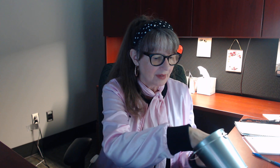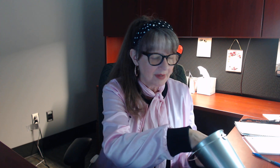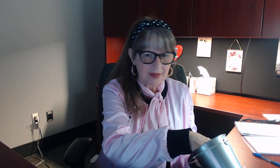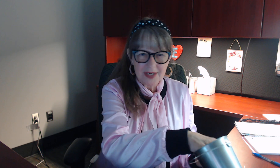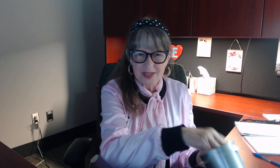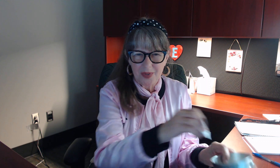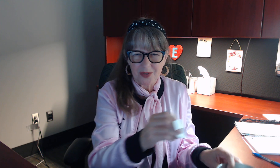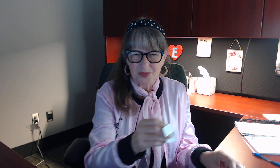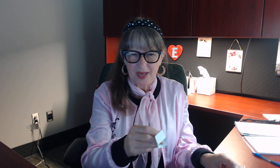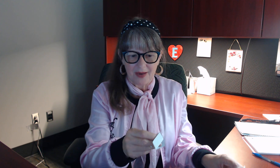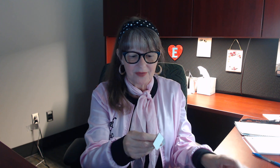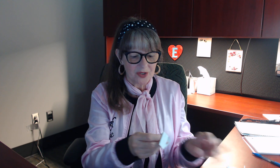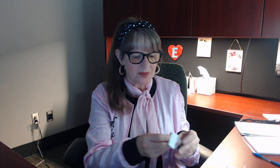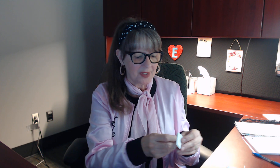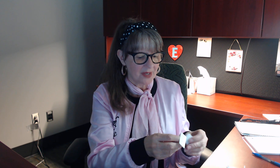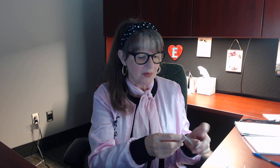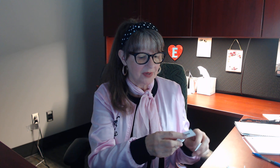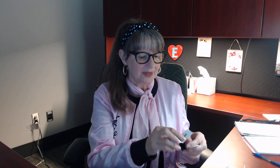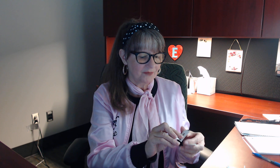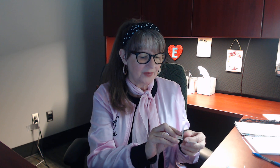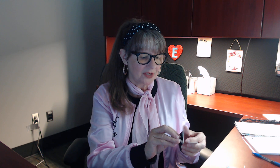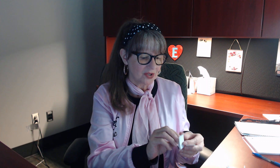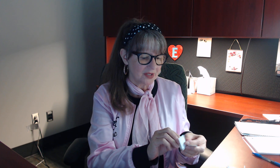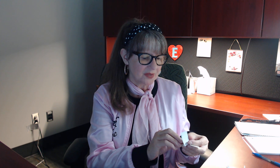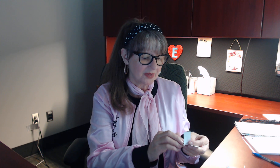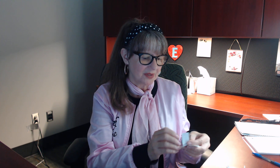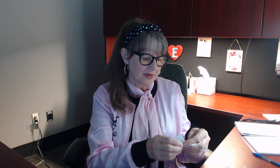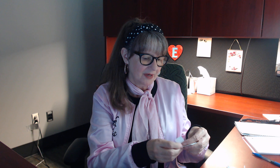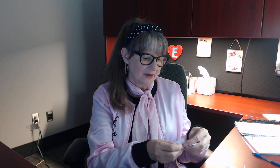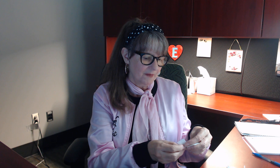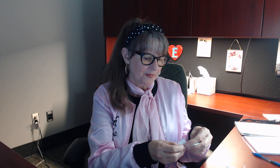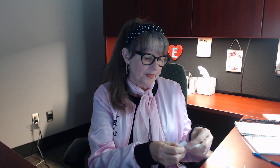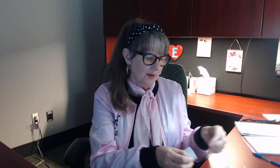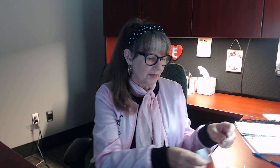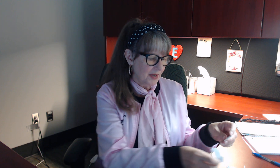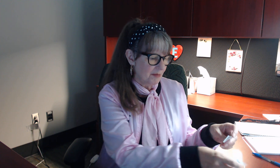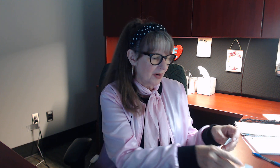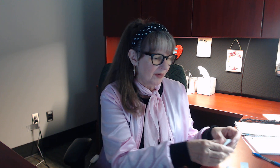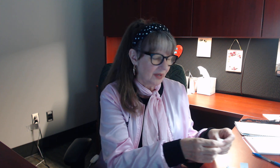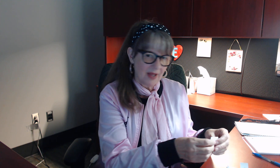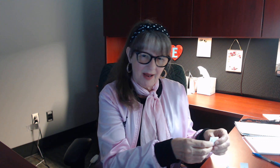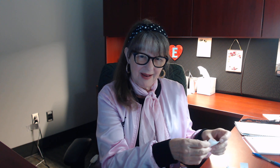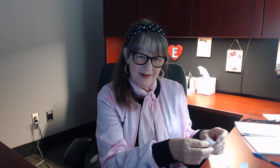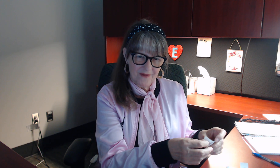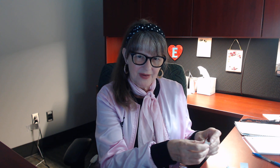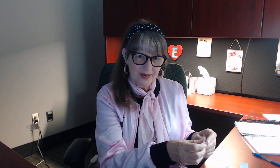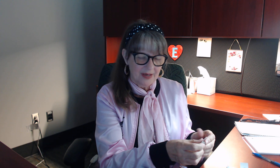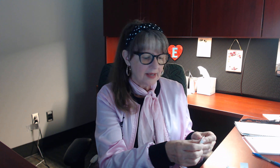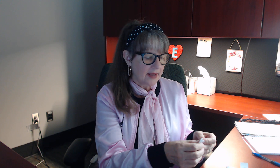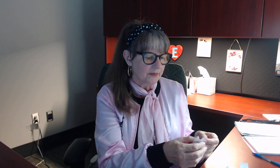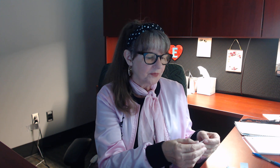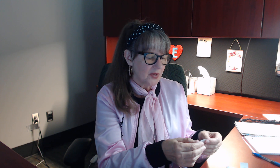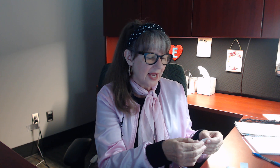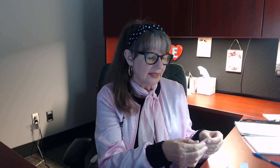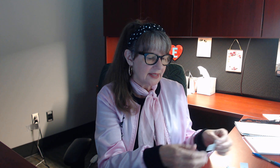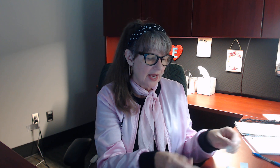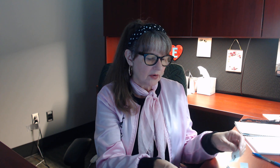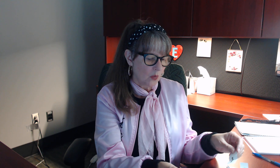Let's see what else we have, just because I wanted to finish and see what they're being buried alive. So check these out. A